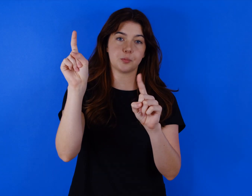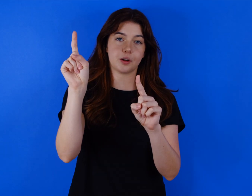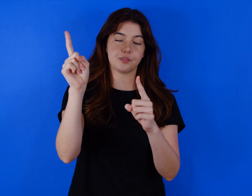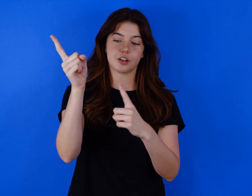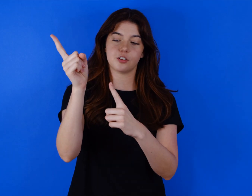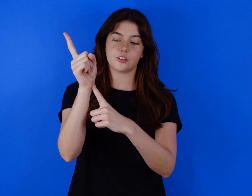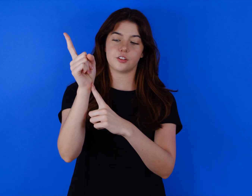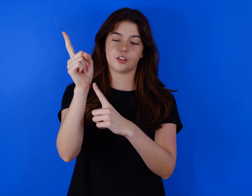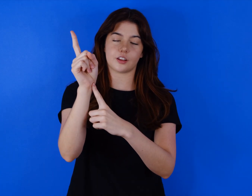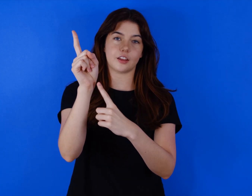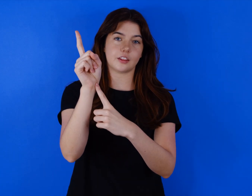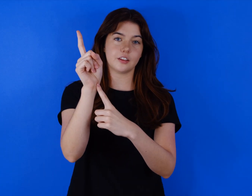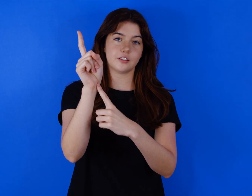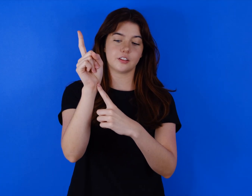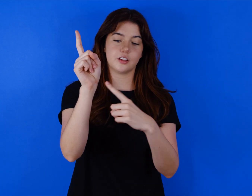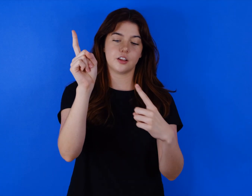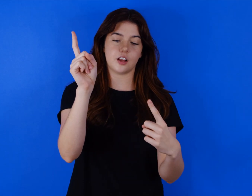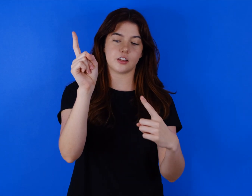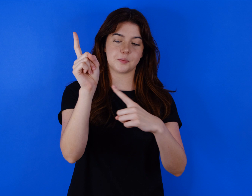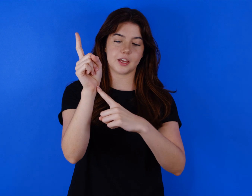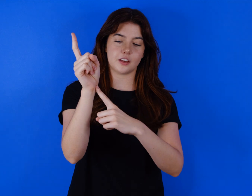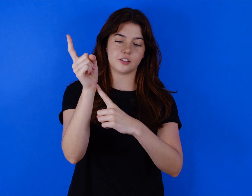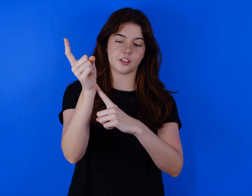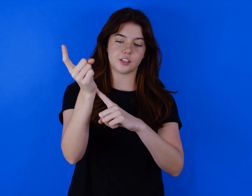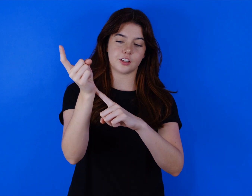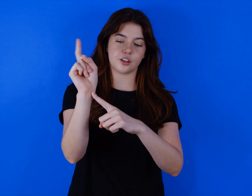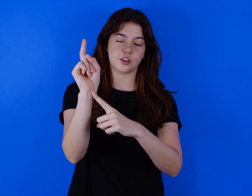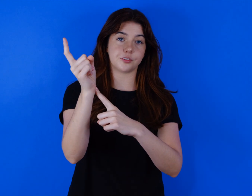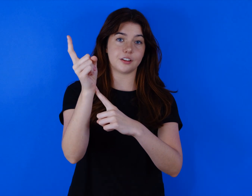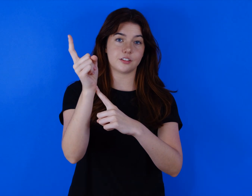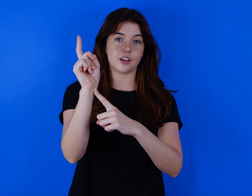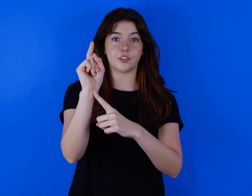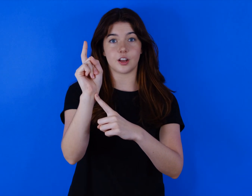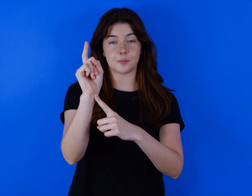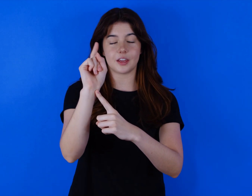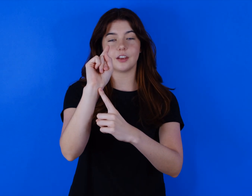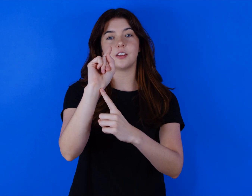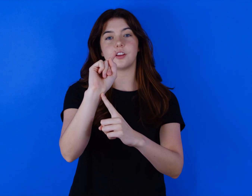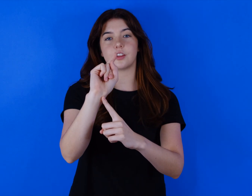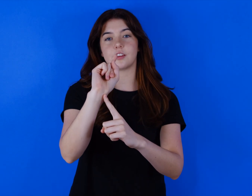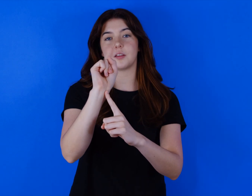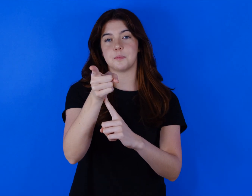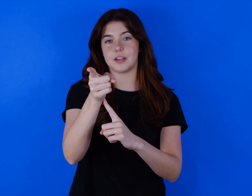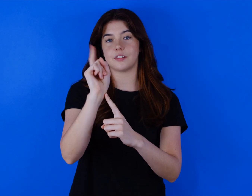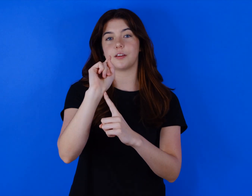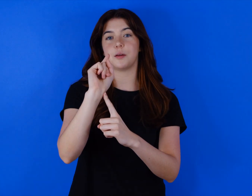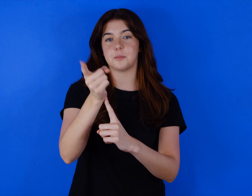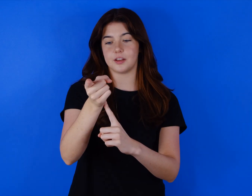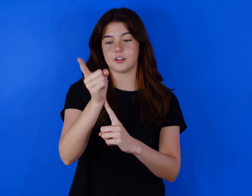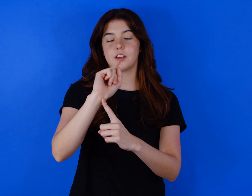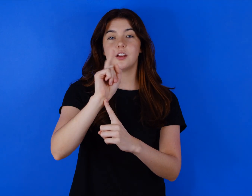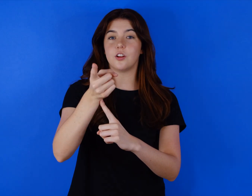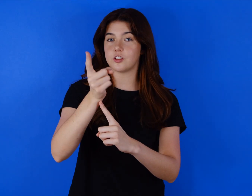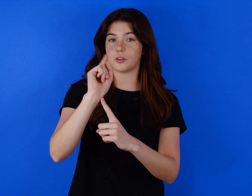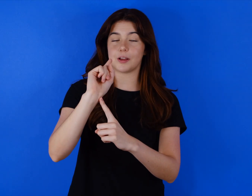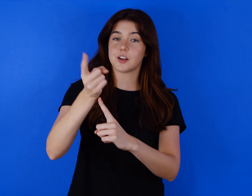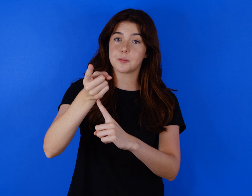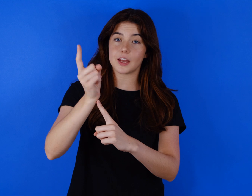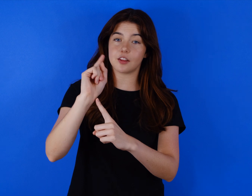pointer fingers, and it's kind of like this. Non-dominant hand is touching your wrist of your dominant hand. You go like this, minute, minute. Notice it's my dominant hand that's